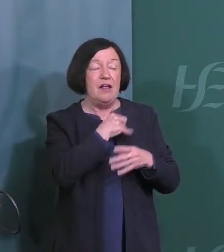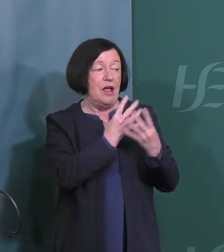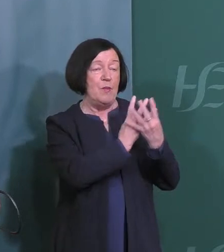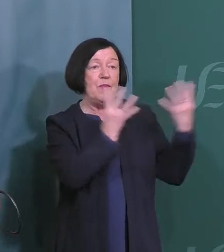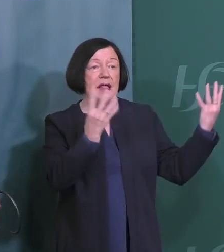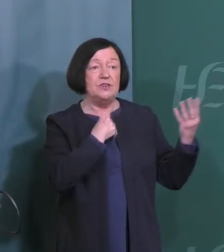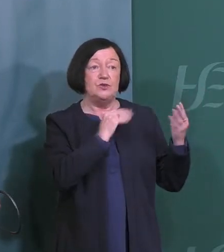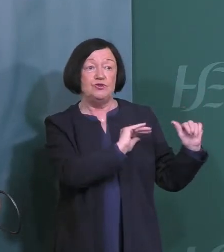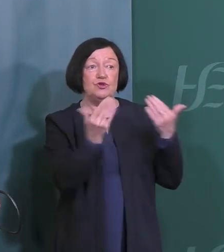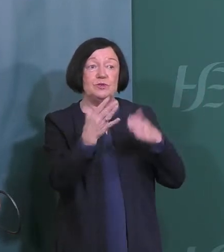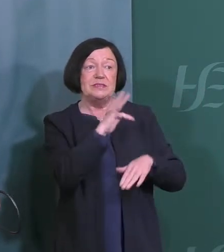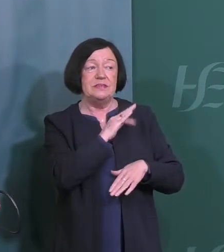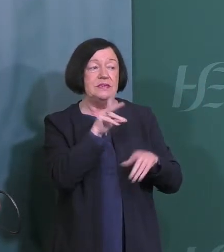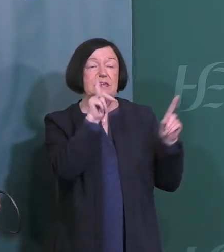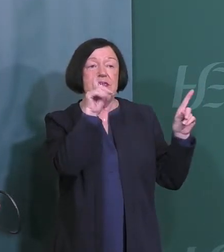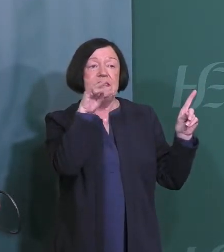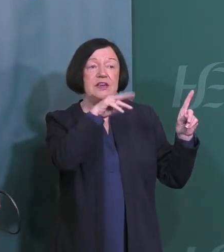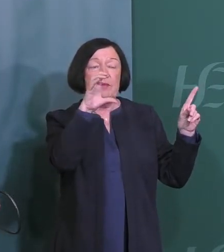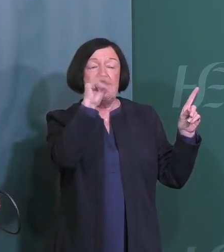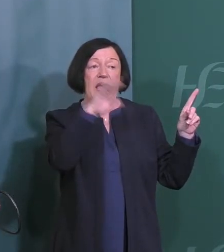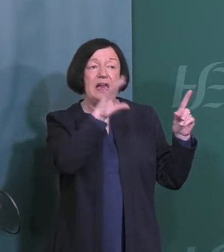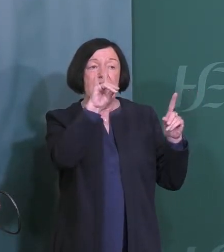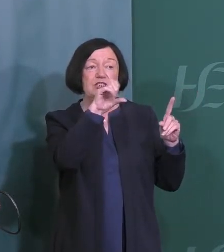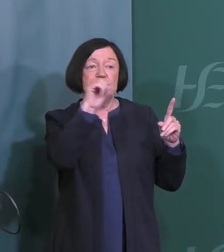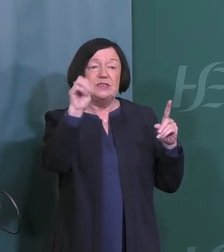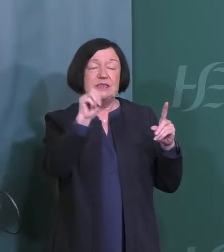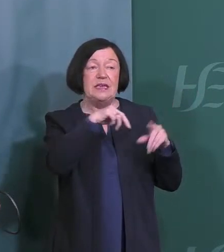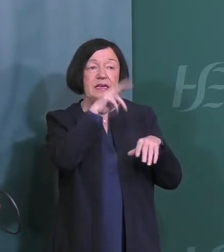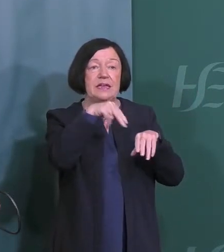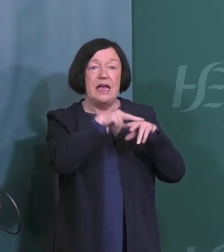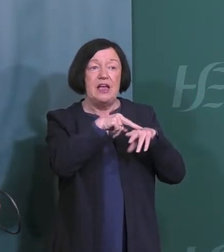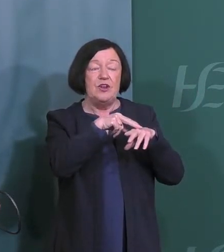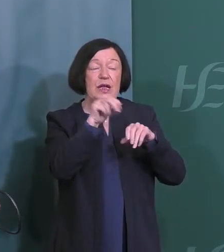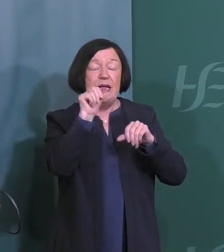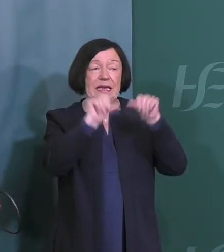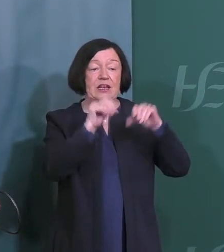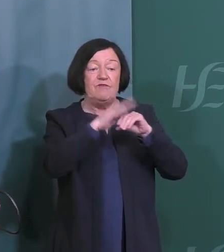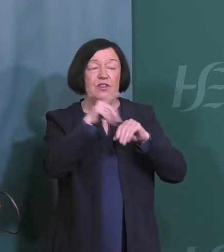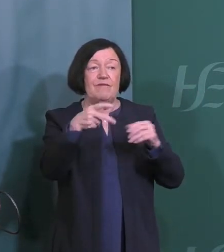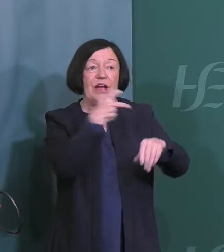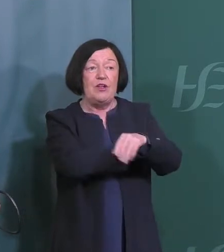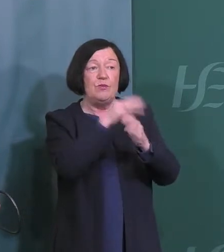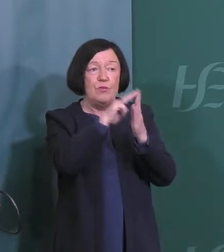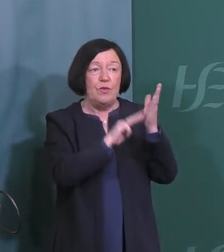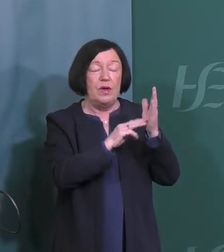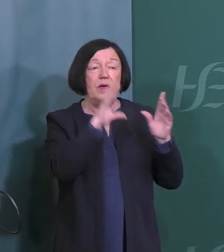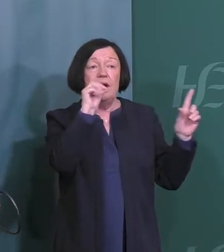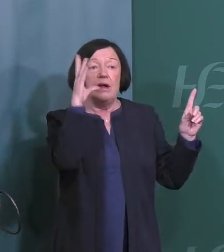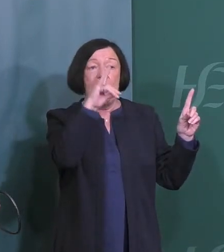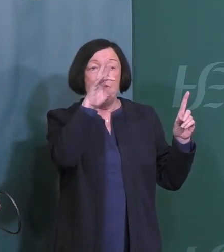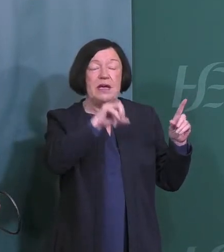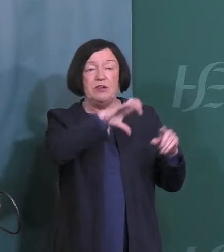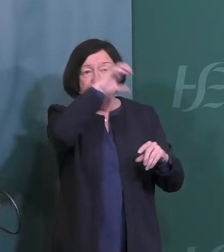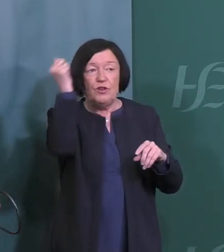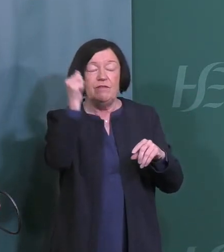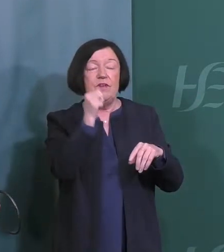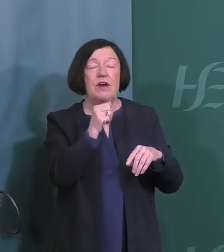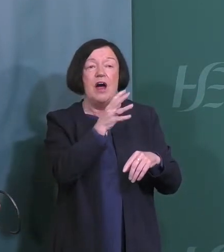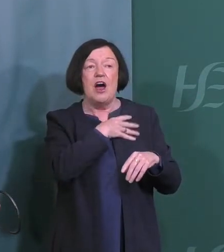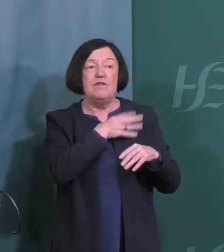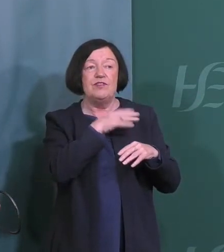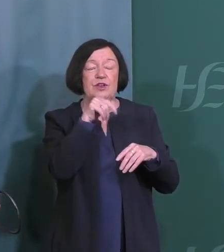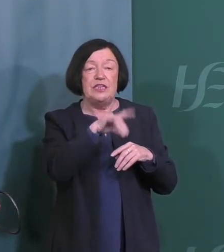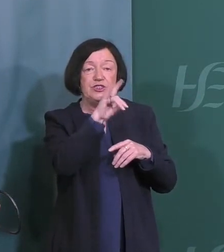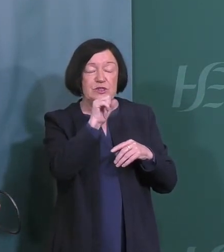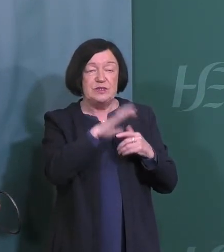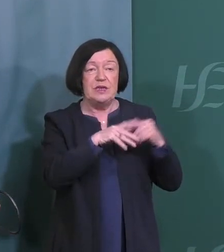introduce themselves. Damien. Damien McCallion, HSE National Lead for the Vaccination Programme. Colm Henry, Chief Clinical Officer, HSE.